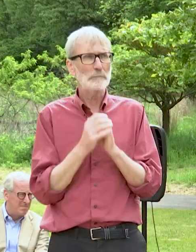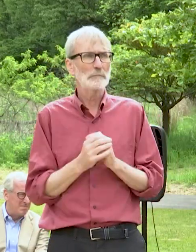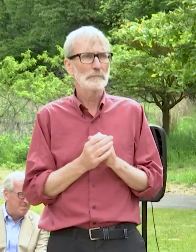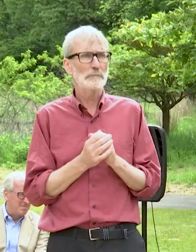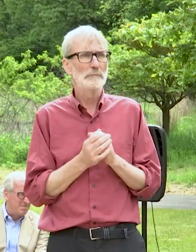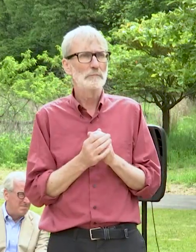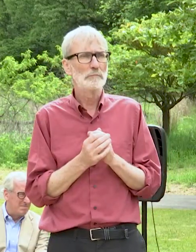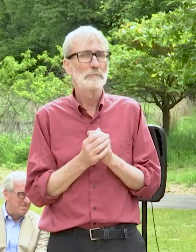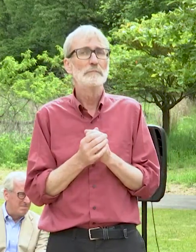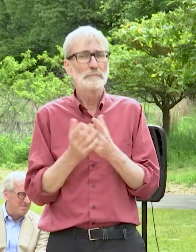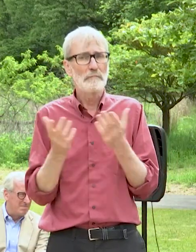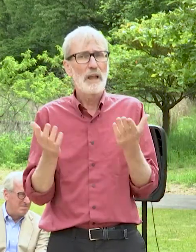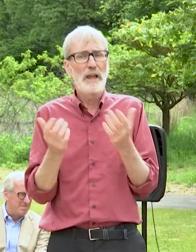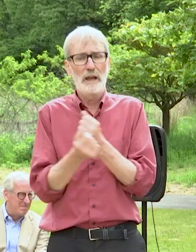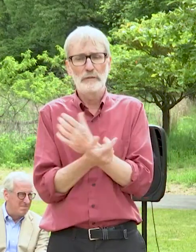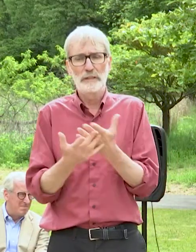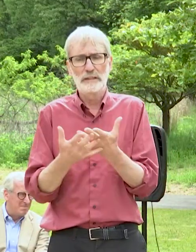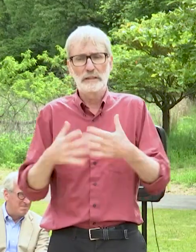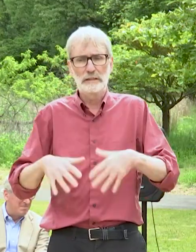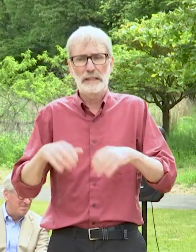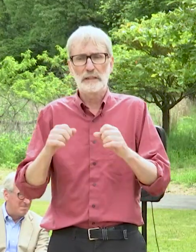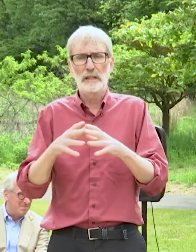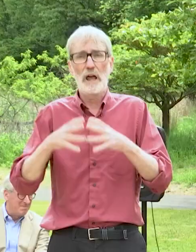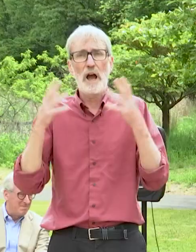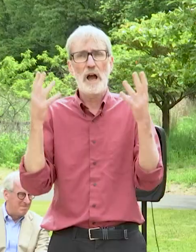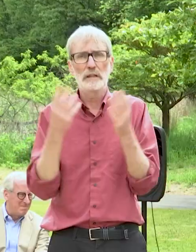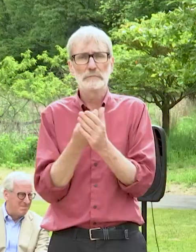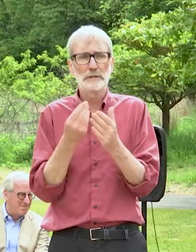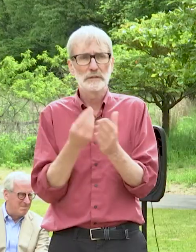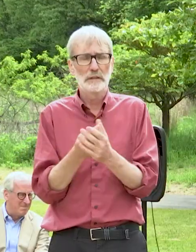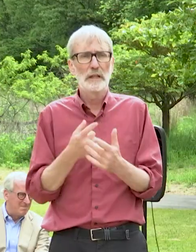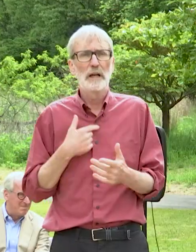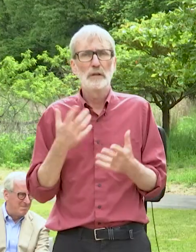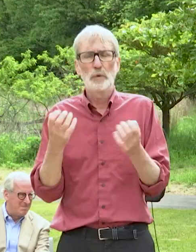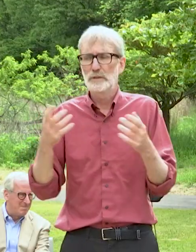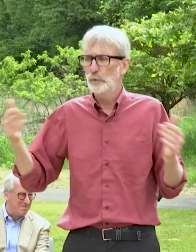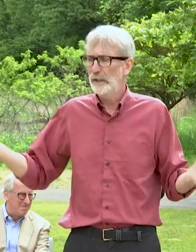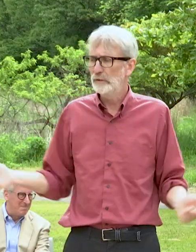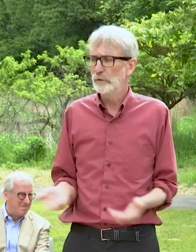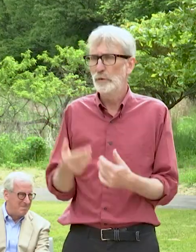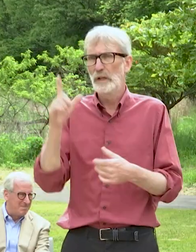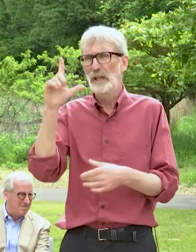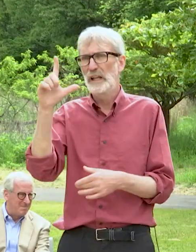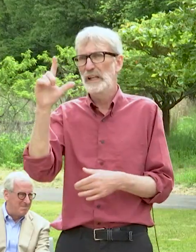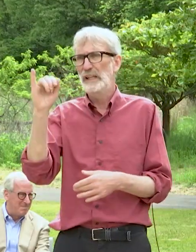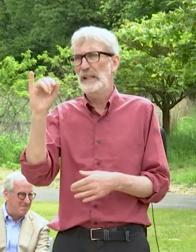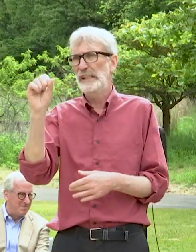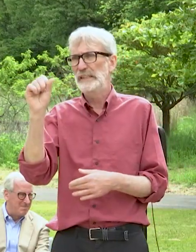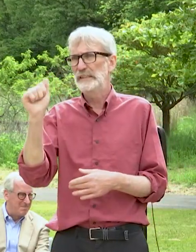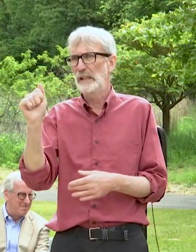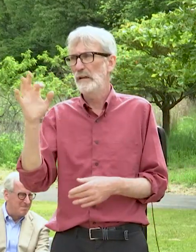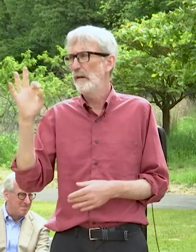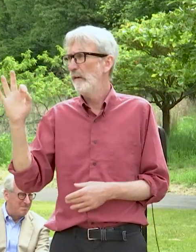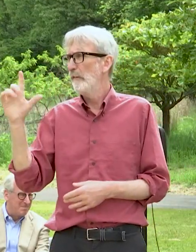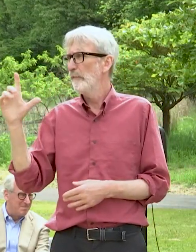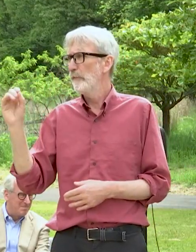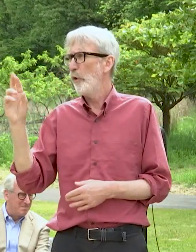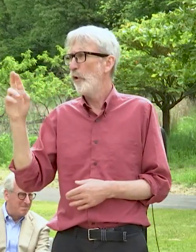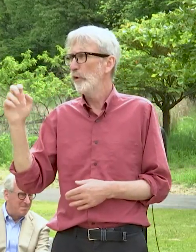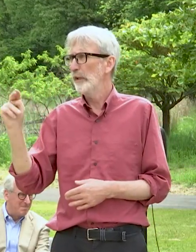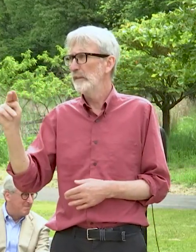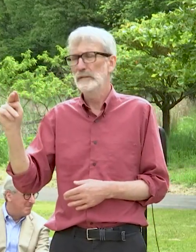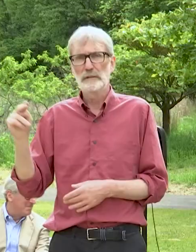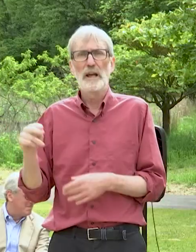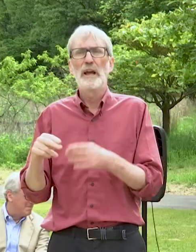because, you know, these things take lots of financing. And with that, I want to introduce Lisa Florin, CEO at Clearview, who